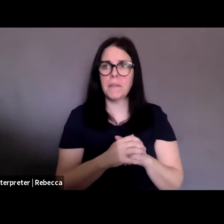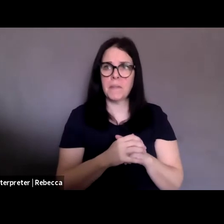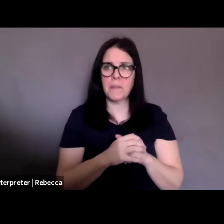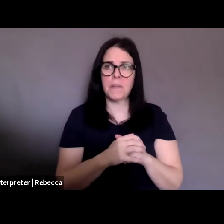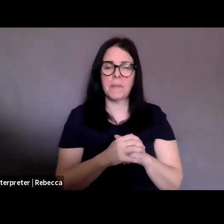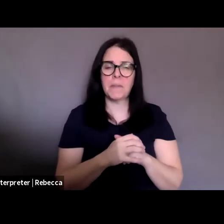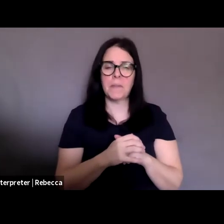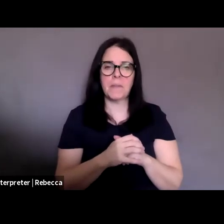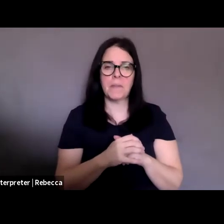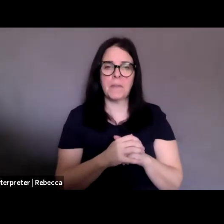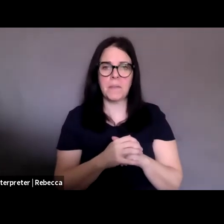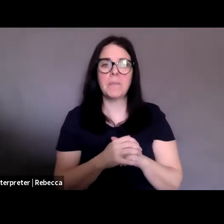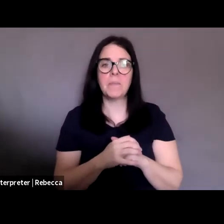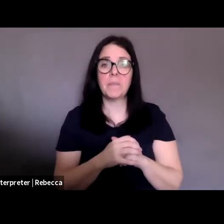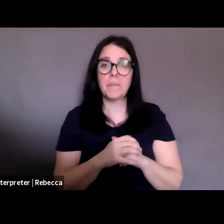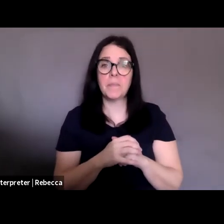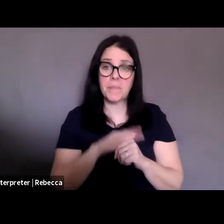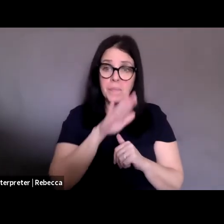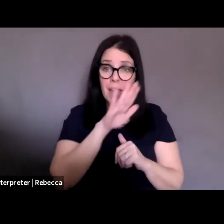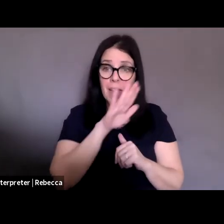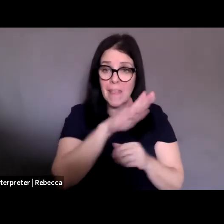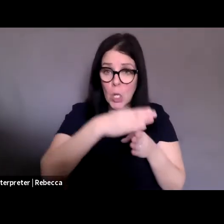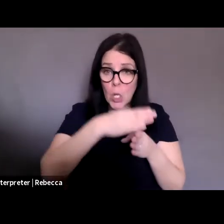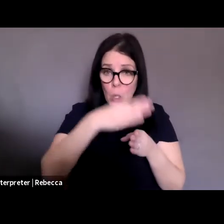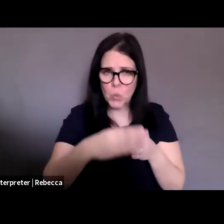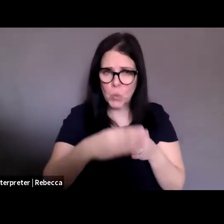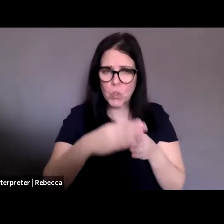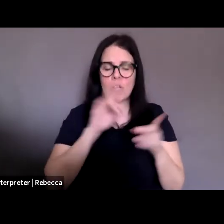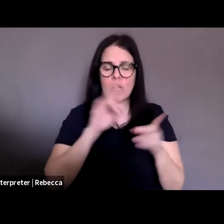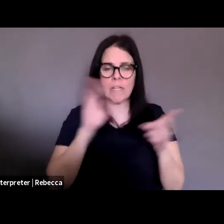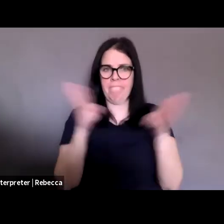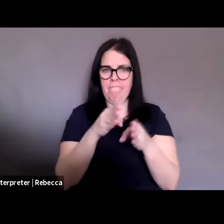conclusions we will be presenting to you today.